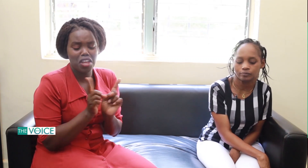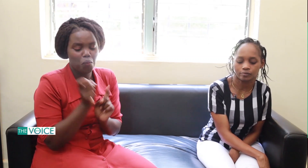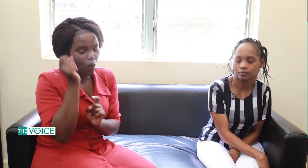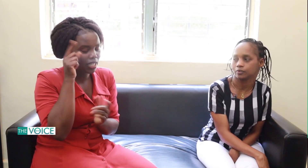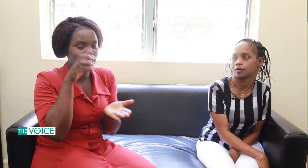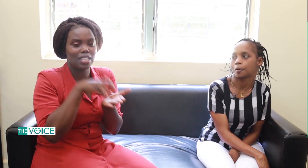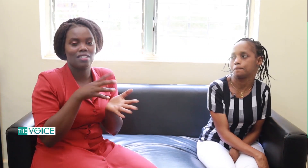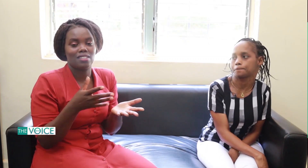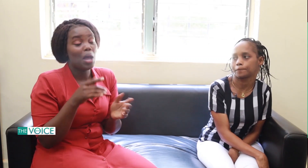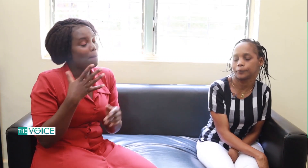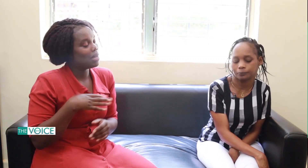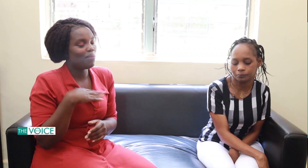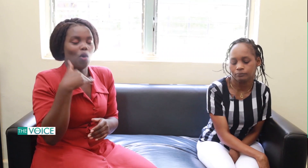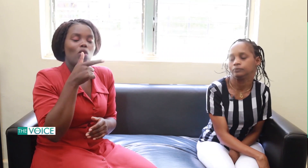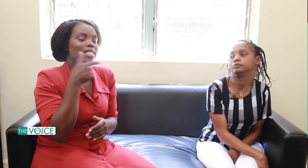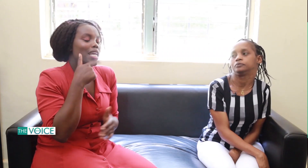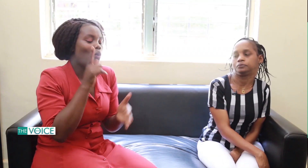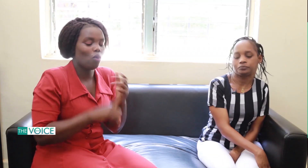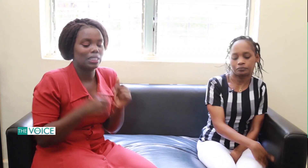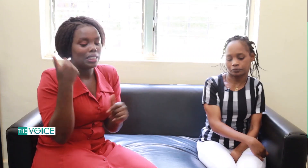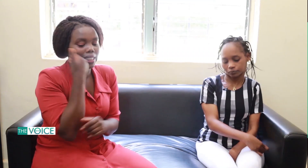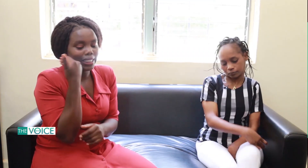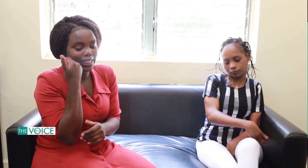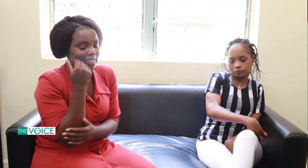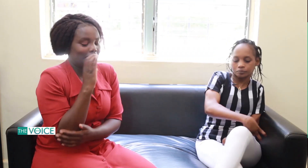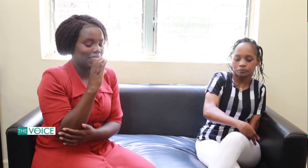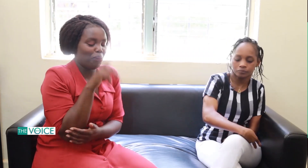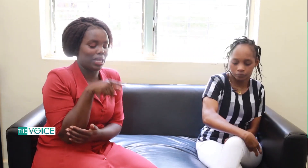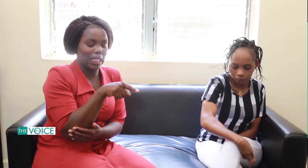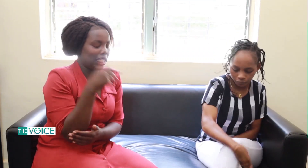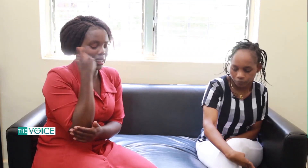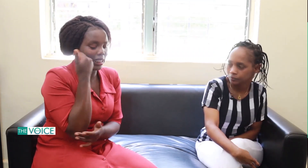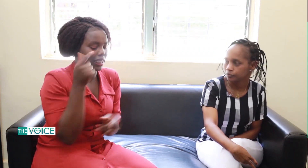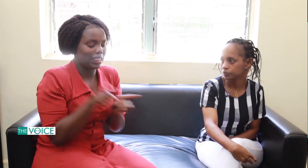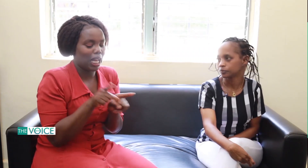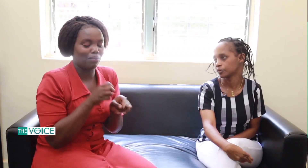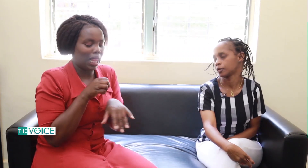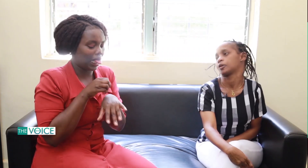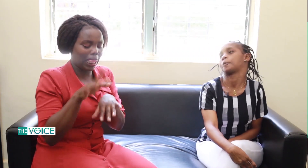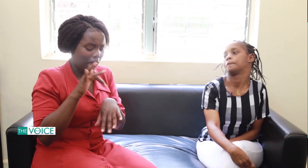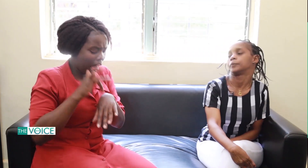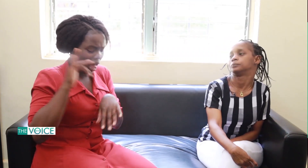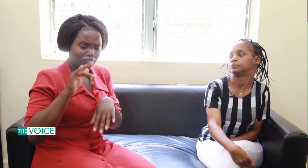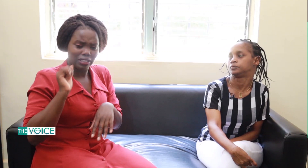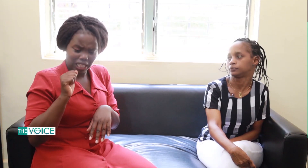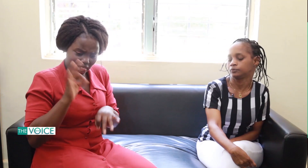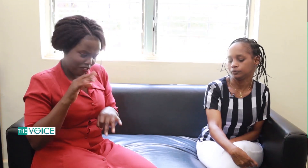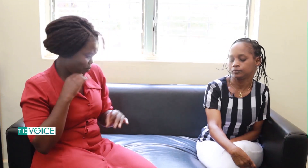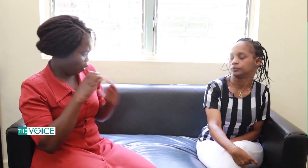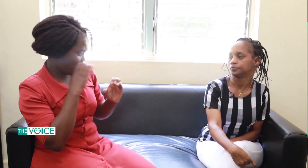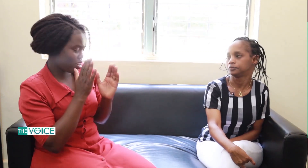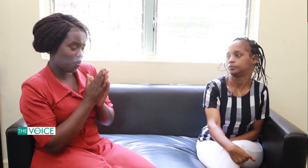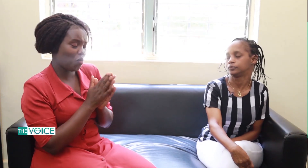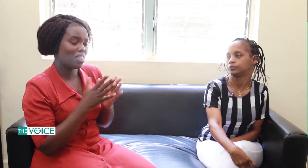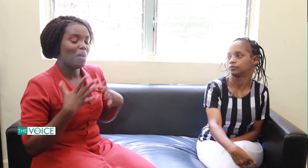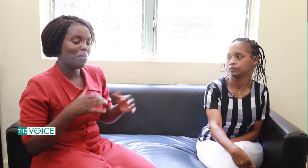It depends on where you've been affected. People always say cerebral palsy is a disease.